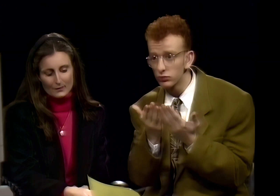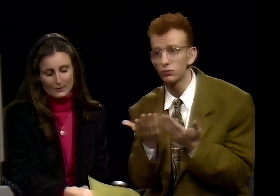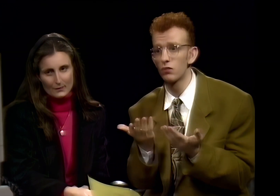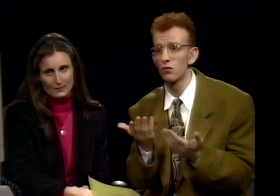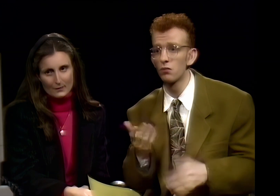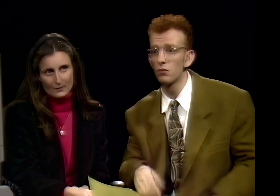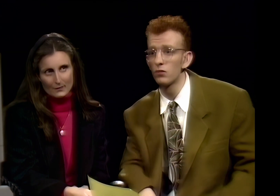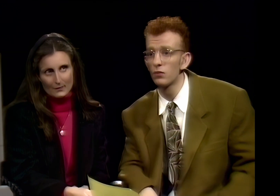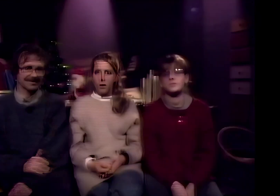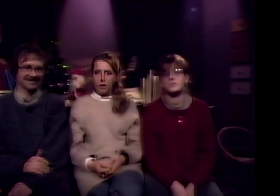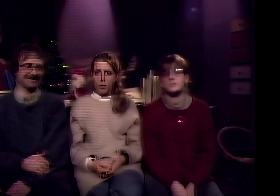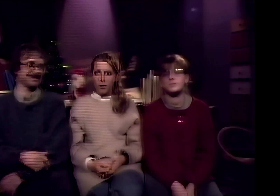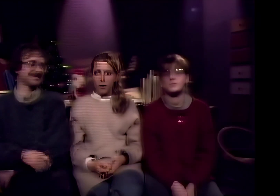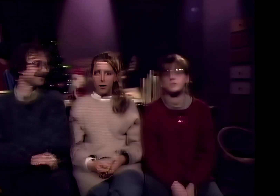Now, do you find that your parents help you with reading?